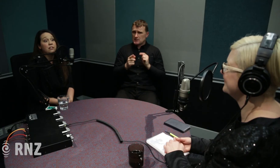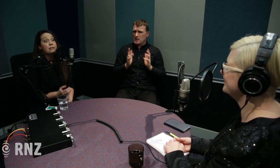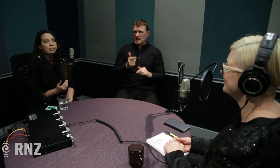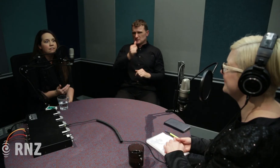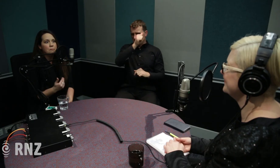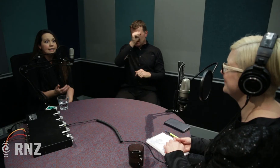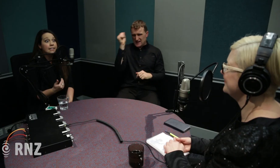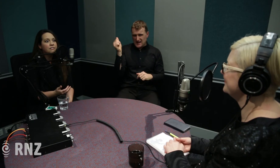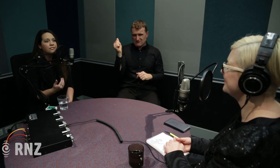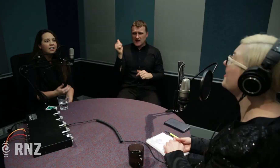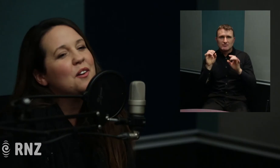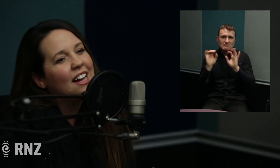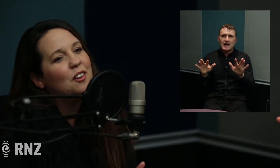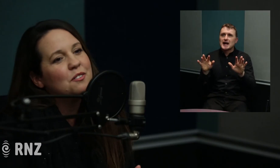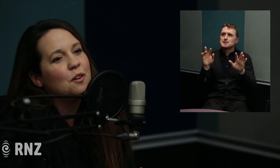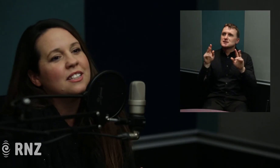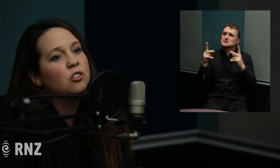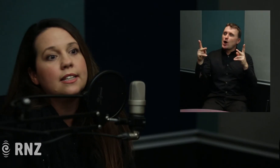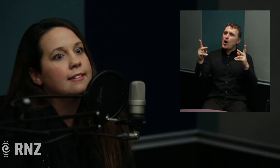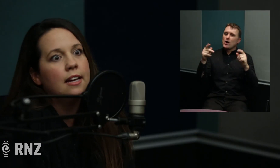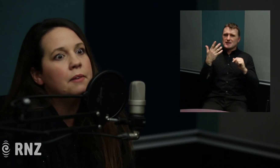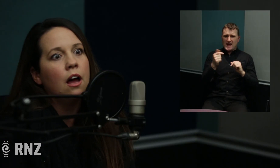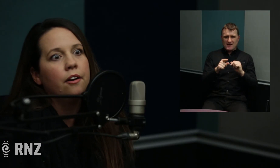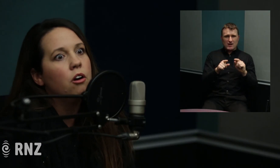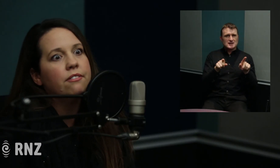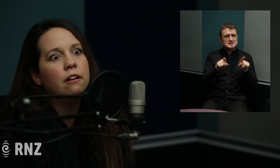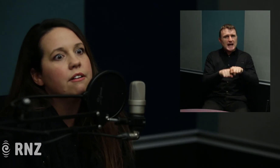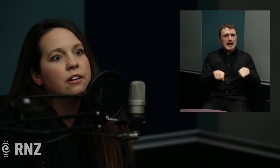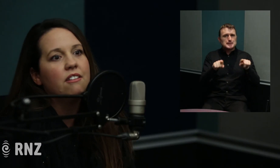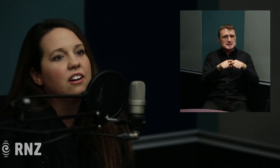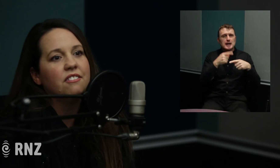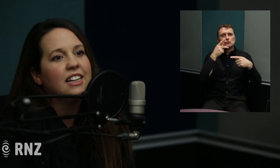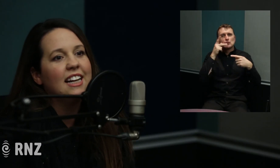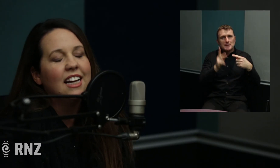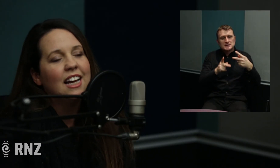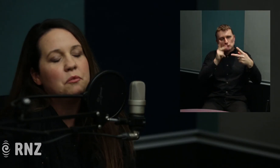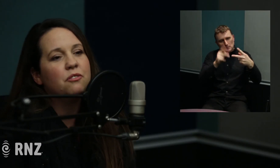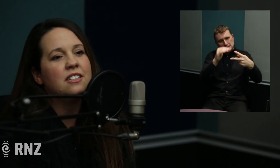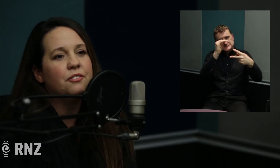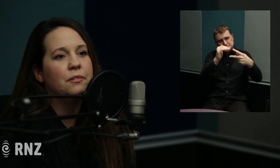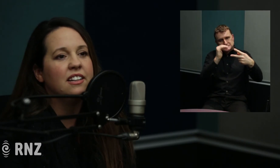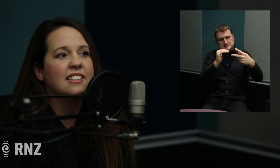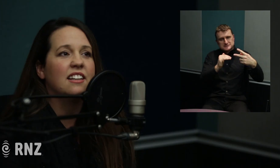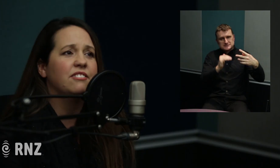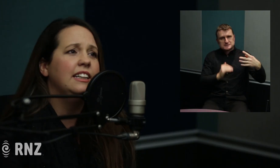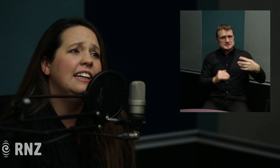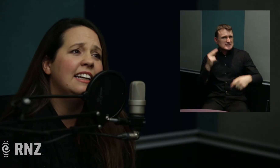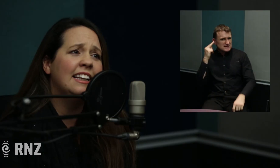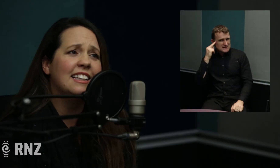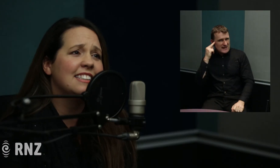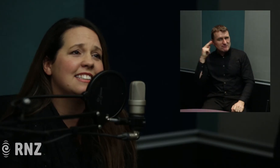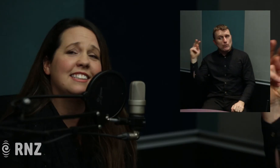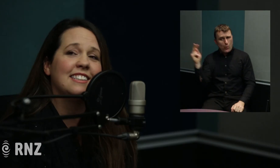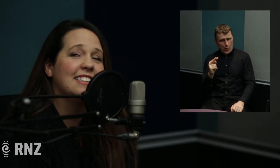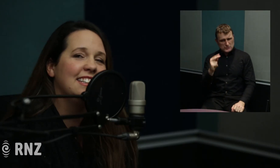is really, really repetitive. You know, like a lot of songs, they'll just sing the same line over and over and over and over again. Well, for the deaf community, it's like,